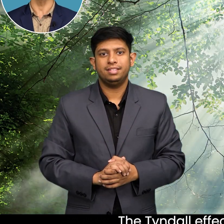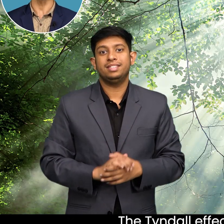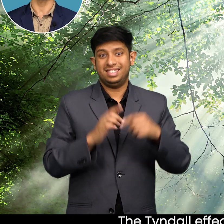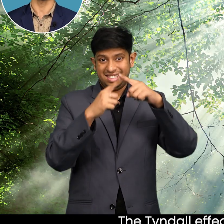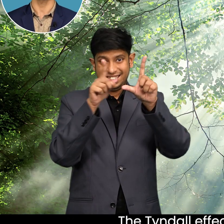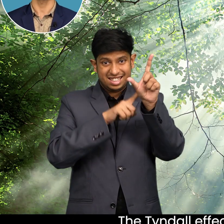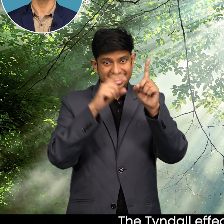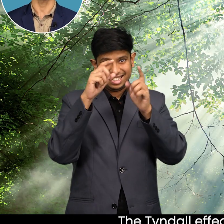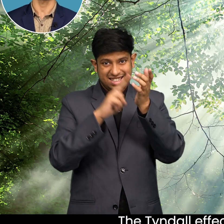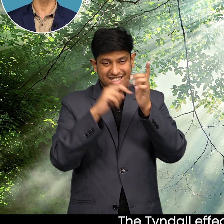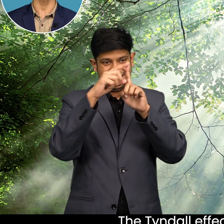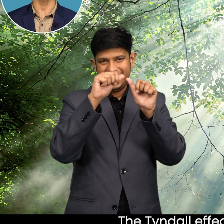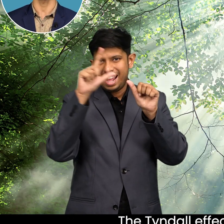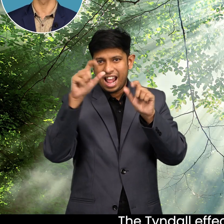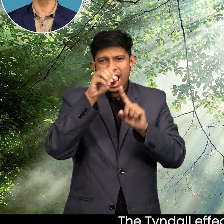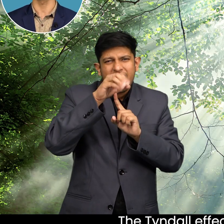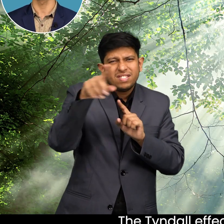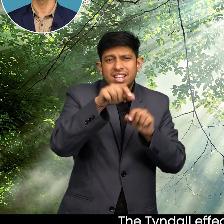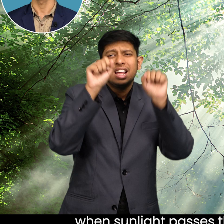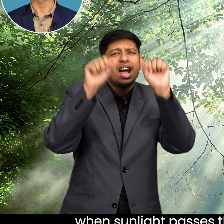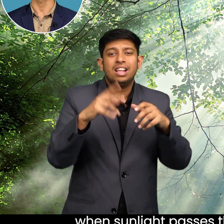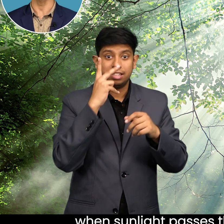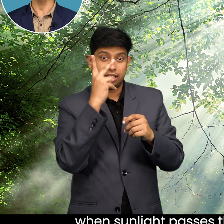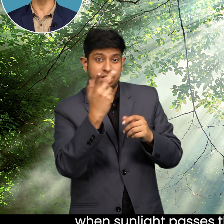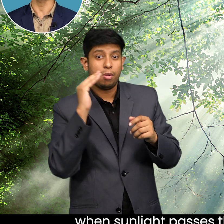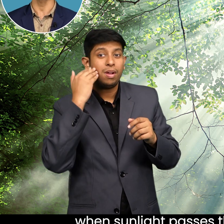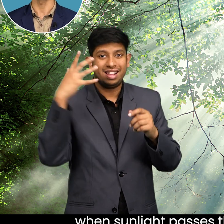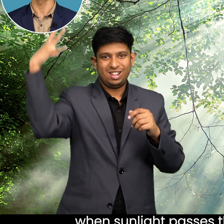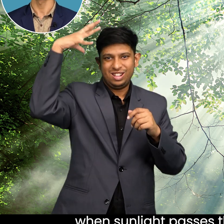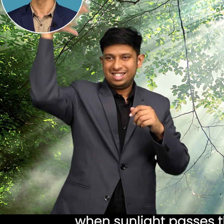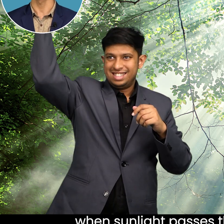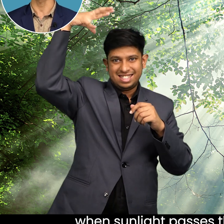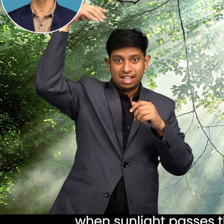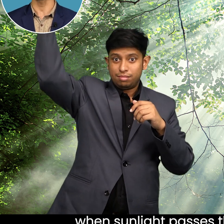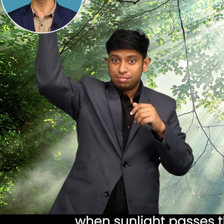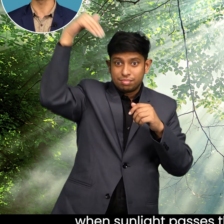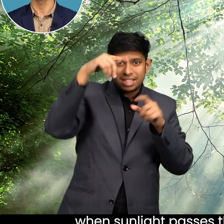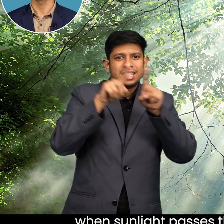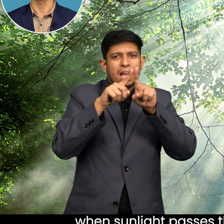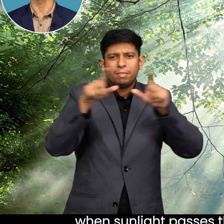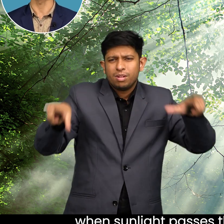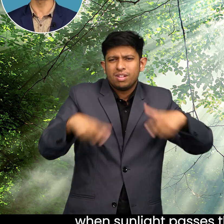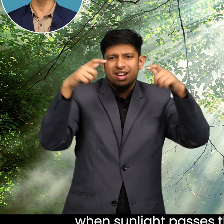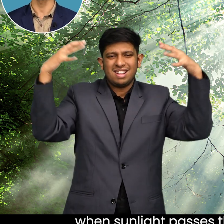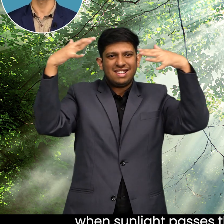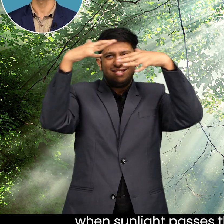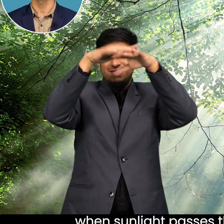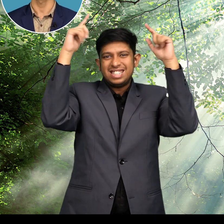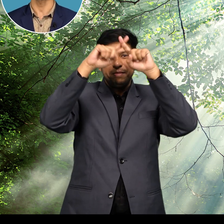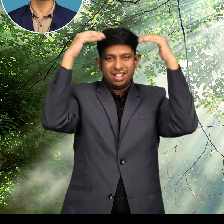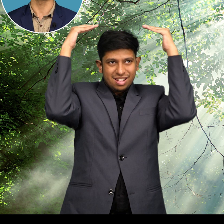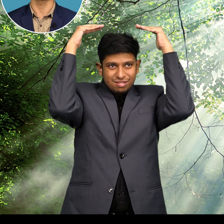The Tyndall effect can also be observed when sunlight passes through the canopy of a dense